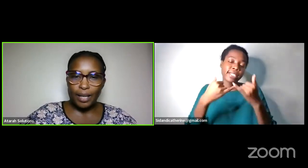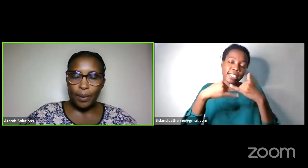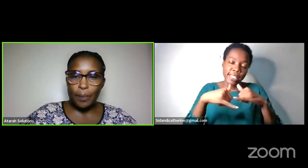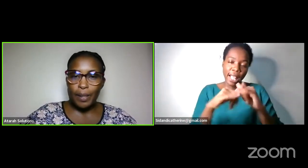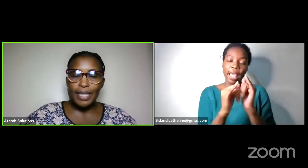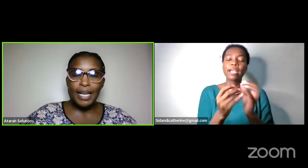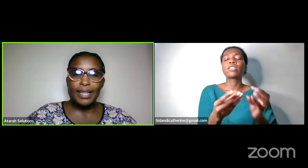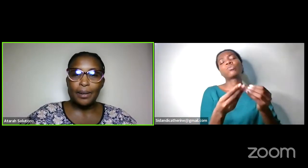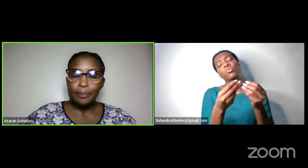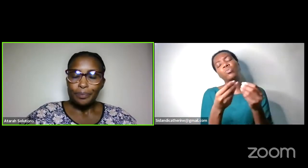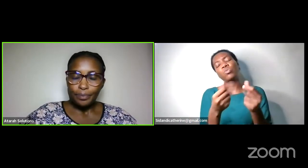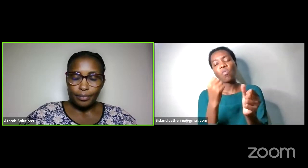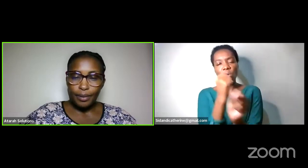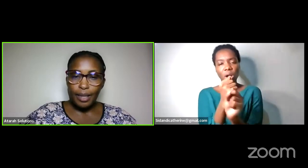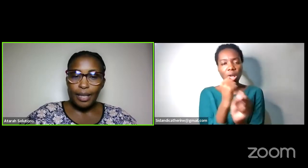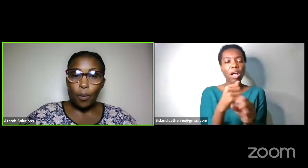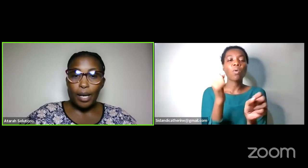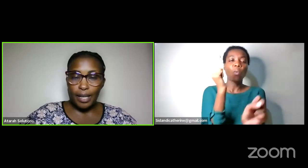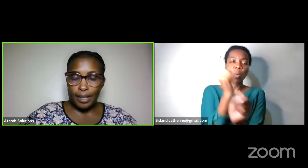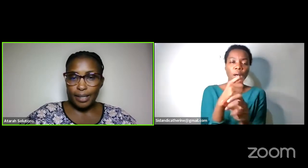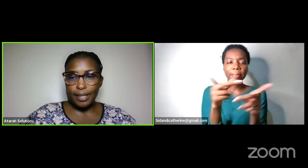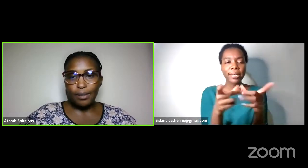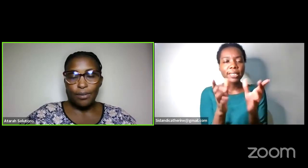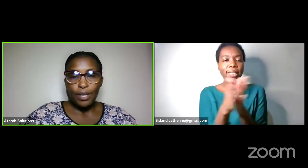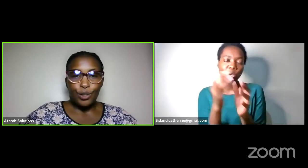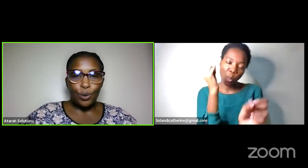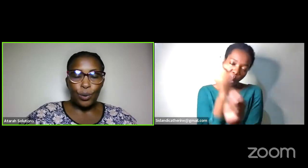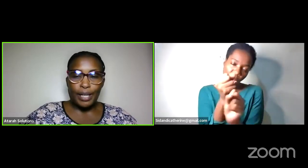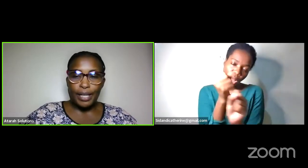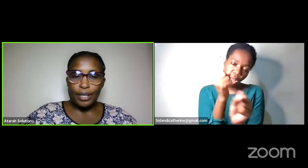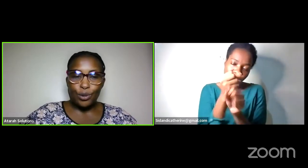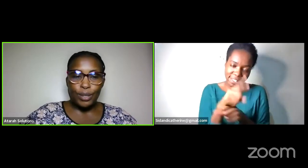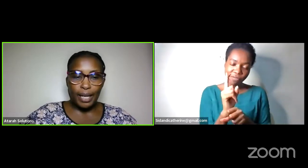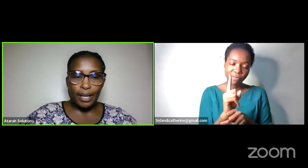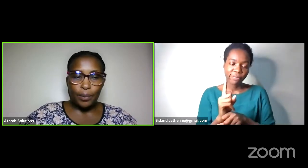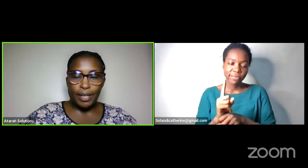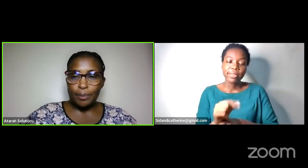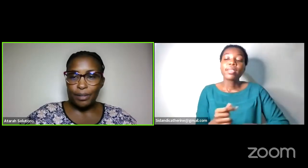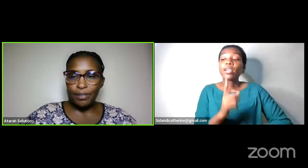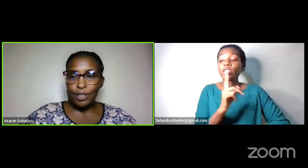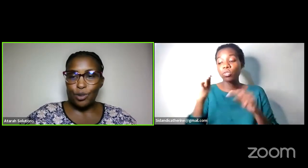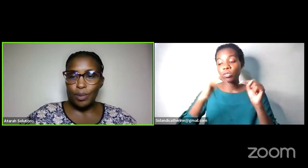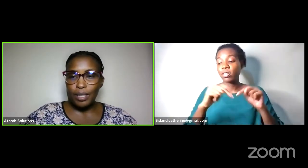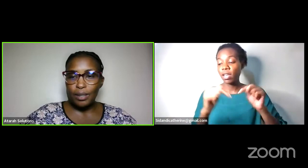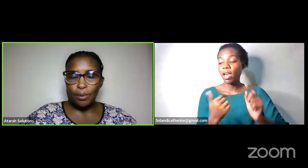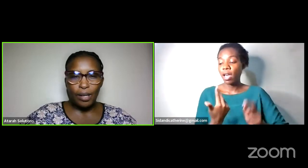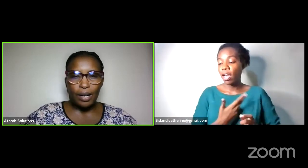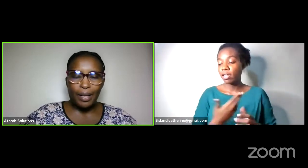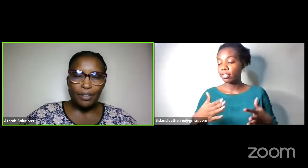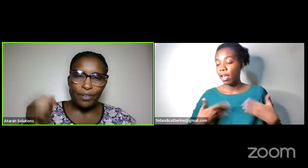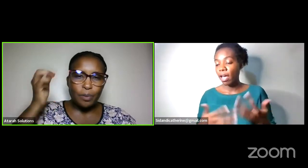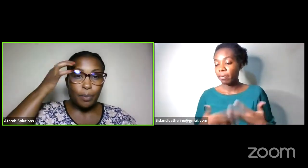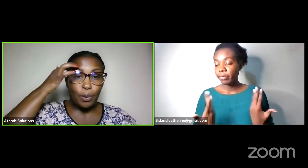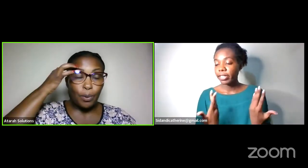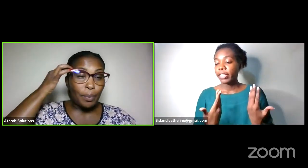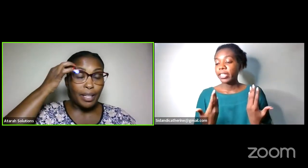the worker, the workplace, and the work itself. So, and today we are privileged to be